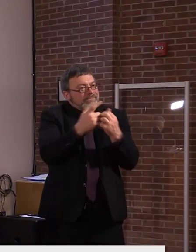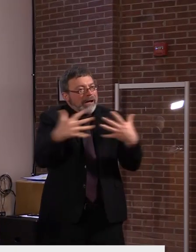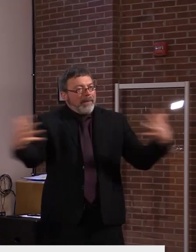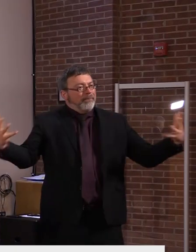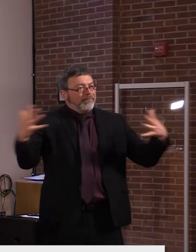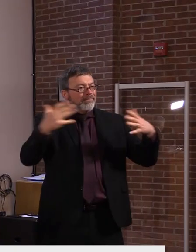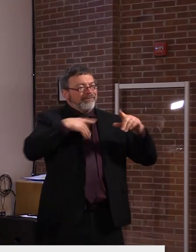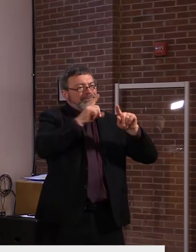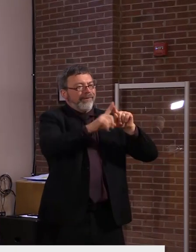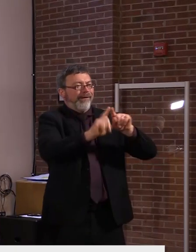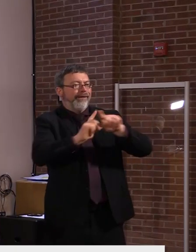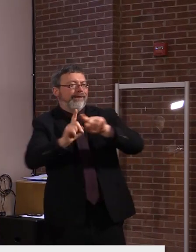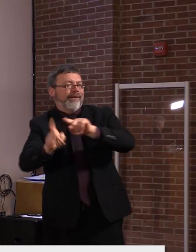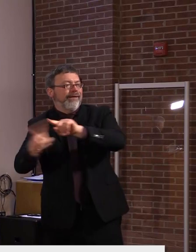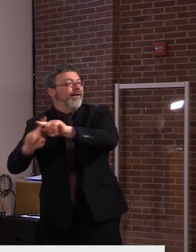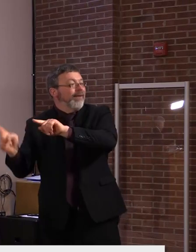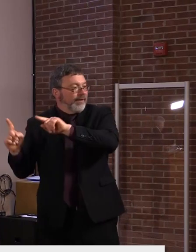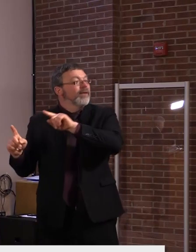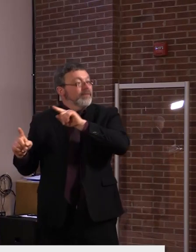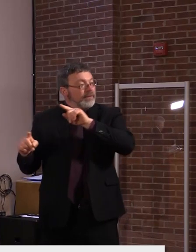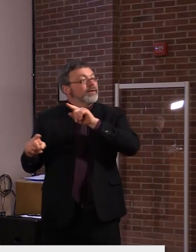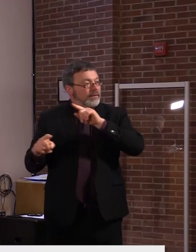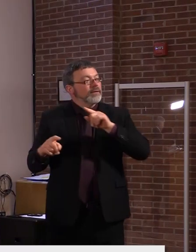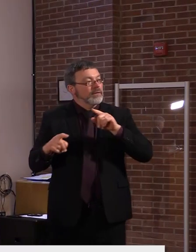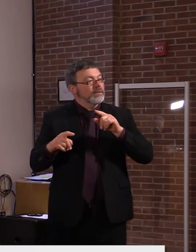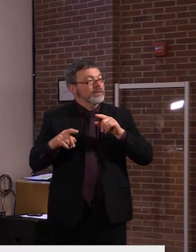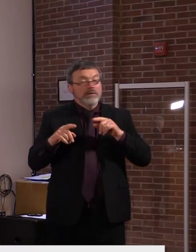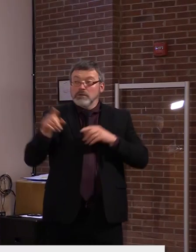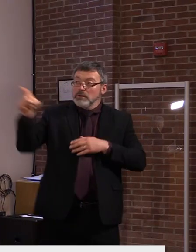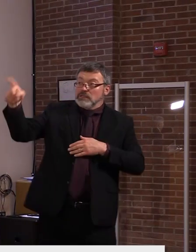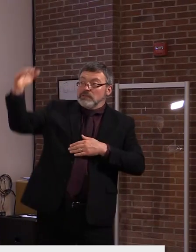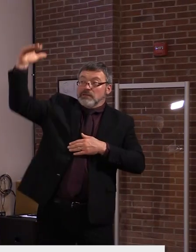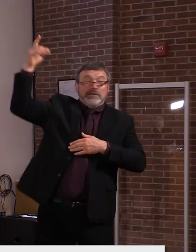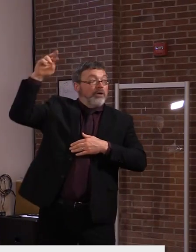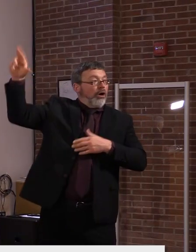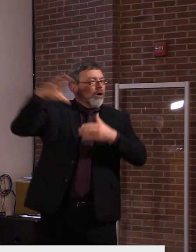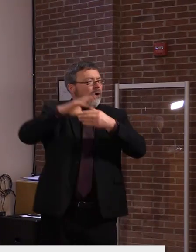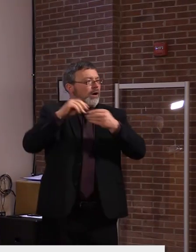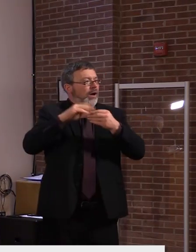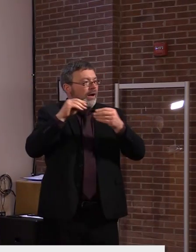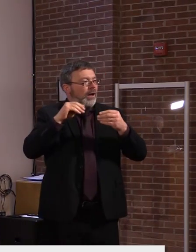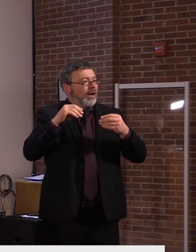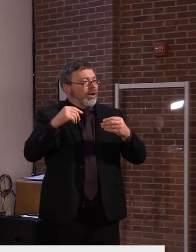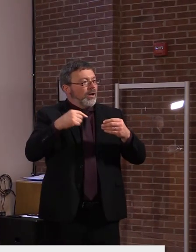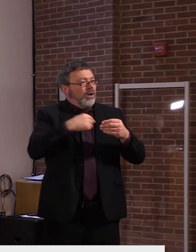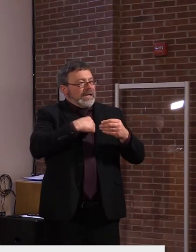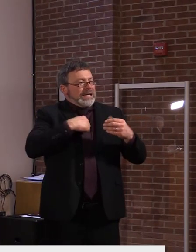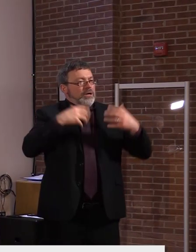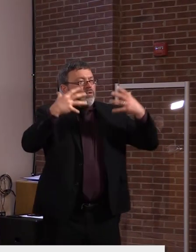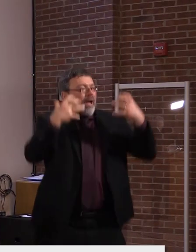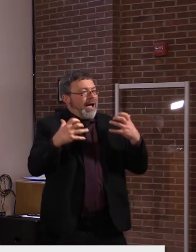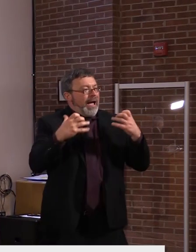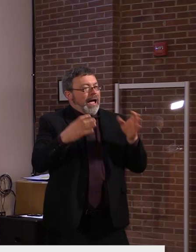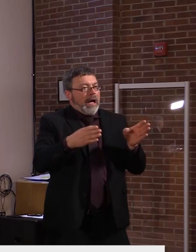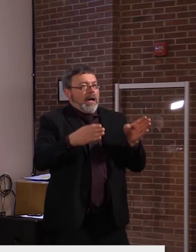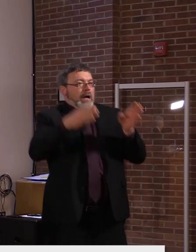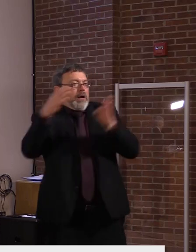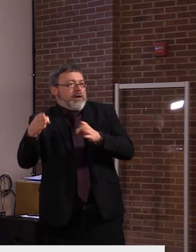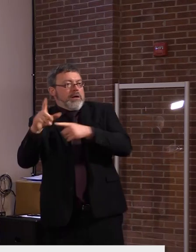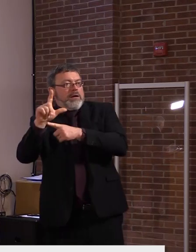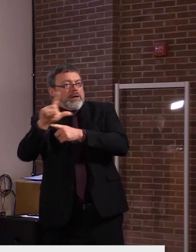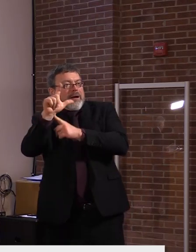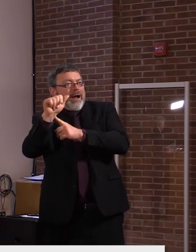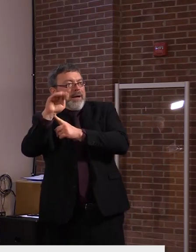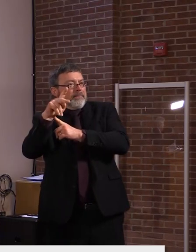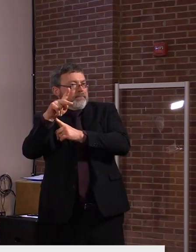As Commissioner Levine talked about, as Dr. Levine talked about, we are test driving LAMP tests, which are